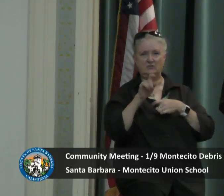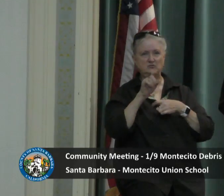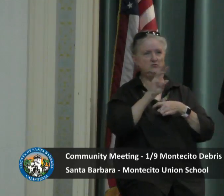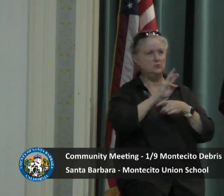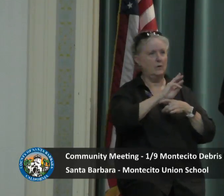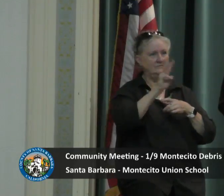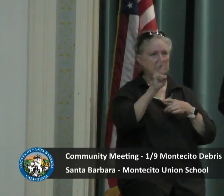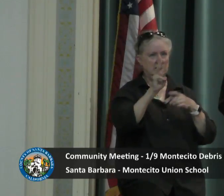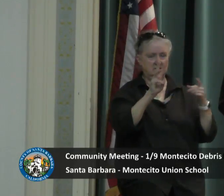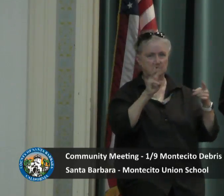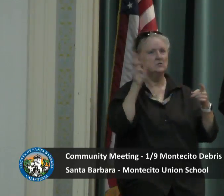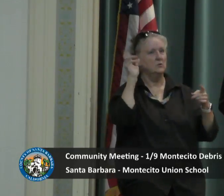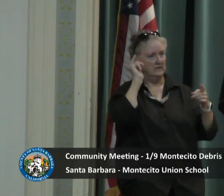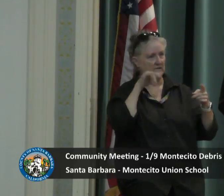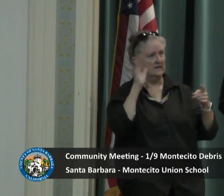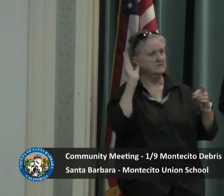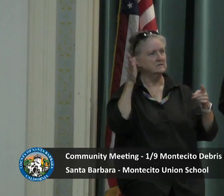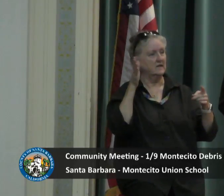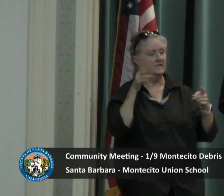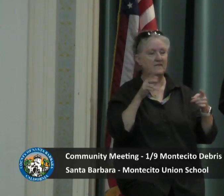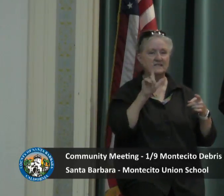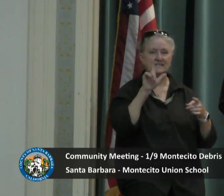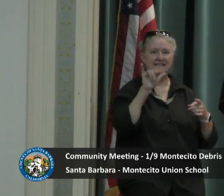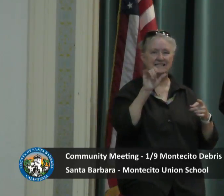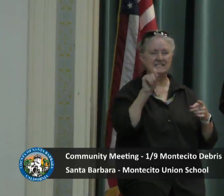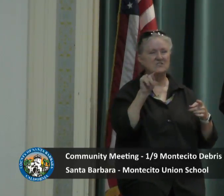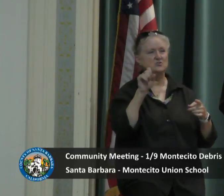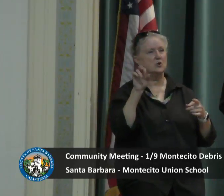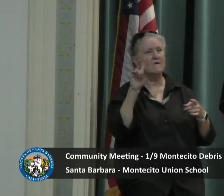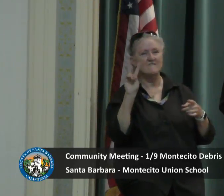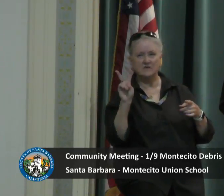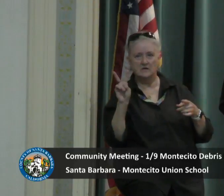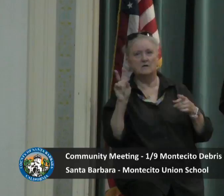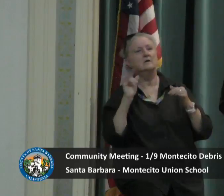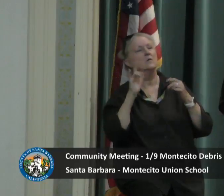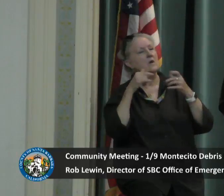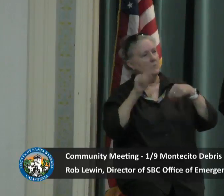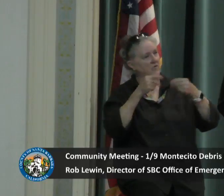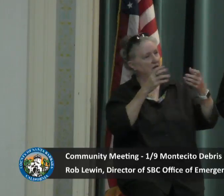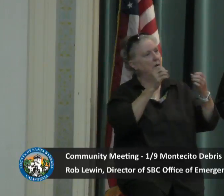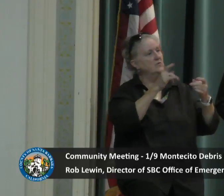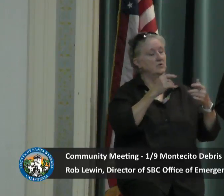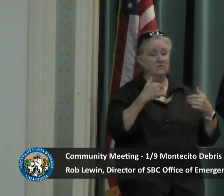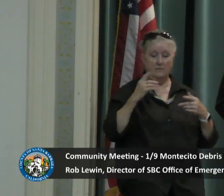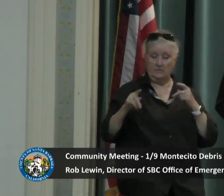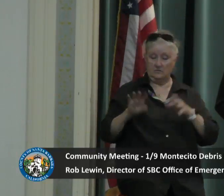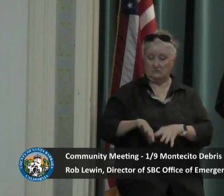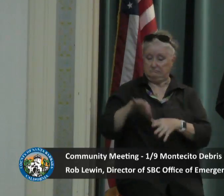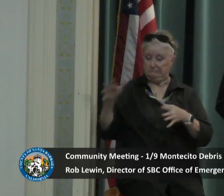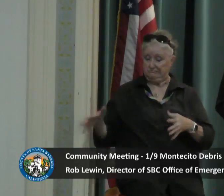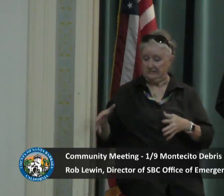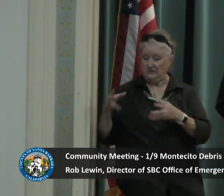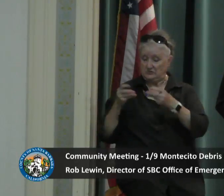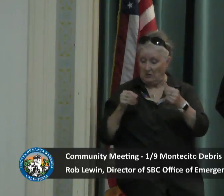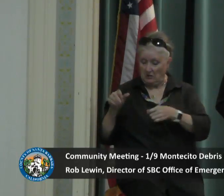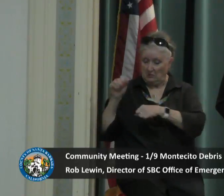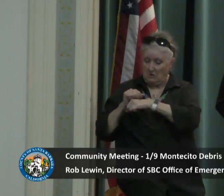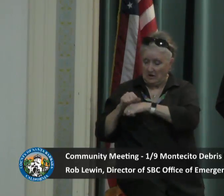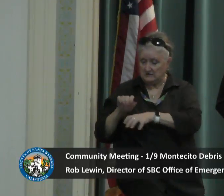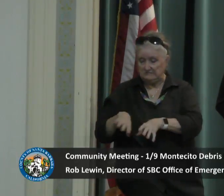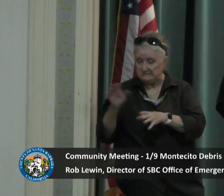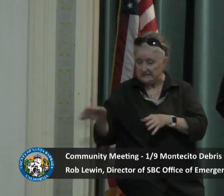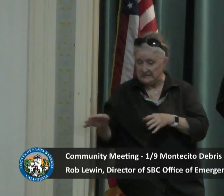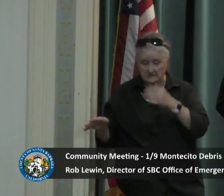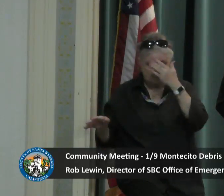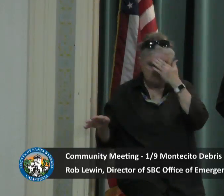about this. This listserv will provide an opportunity for people who have soil and rocks to find people who